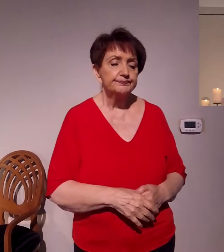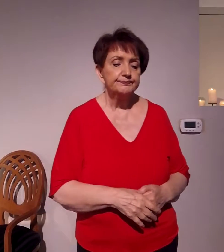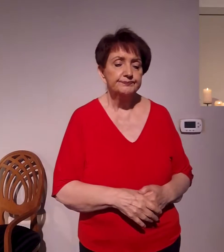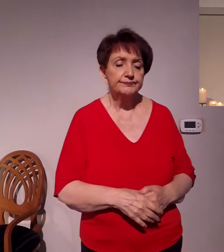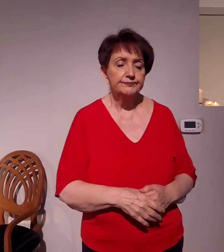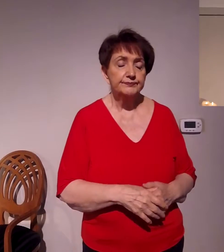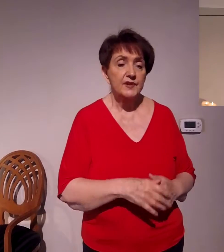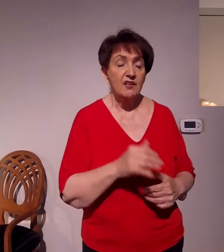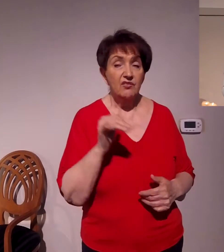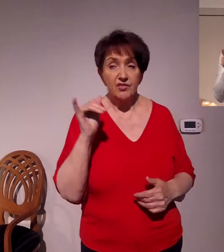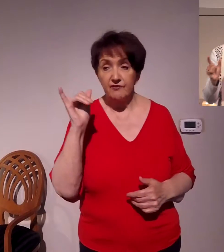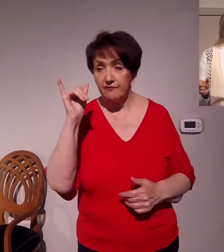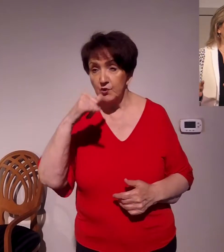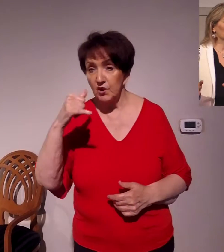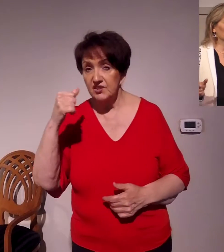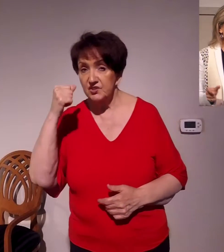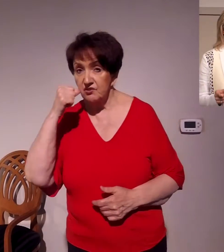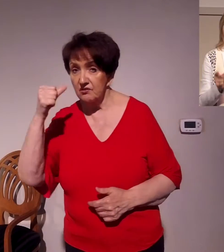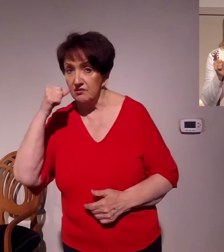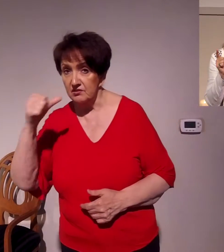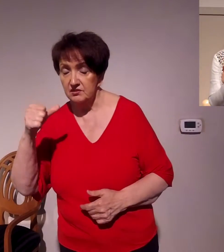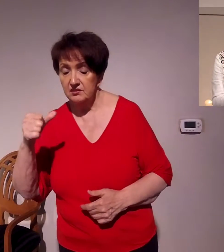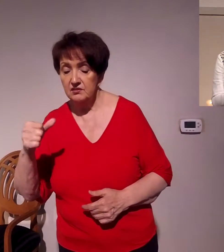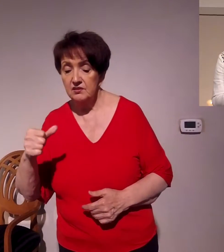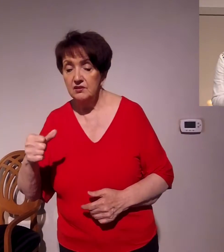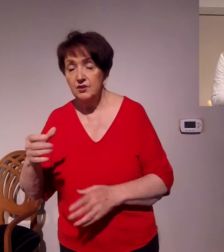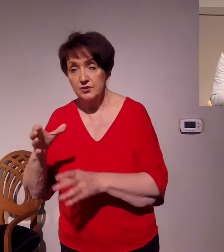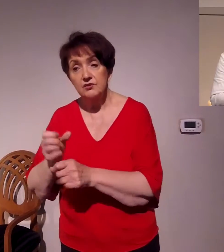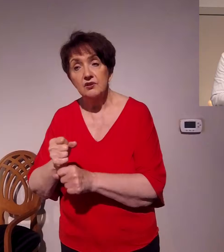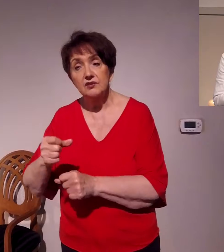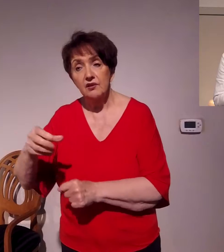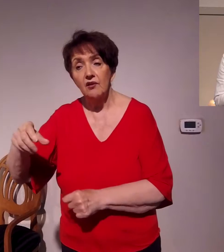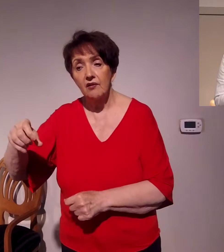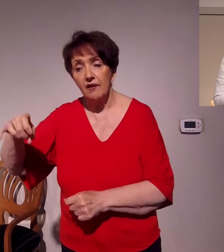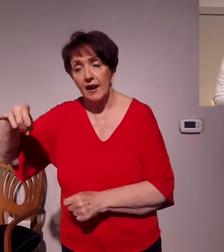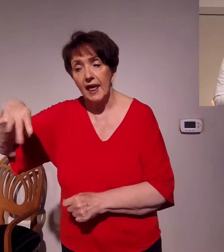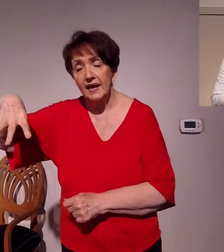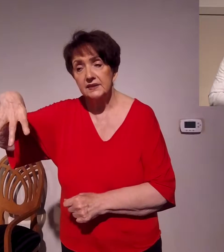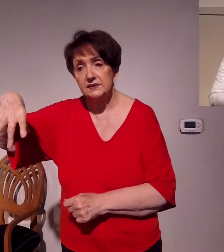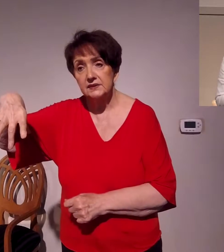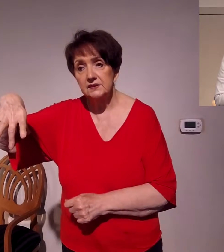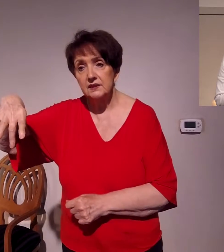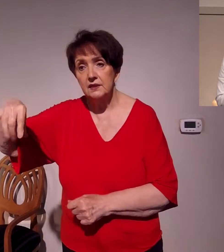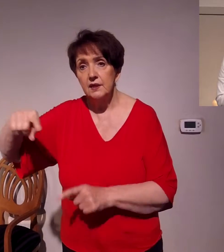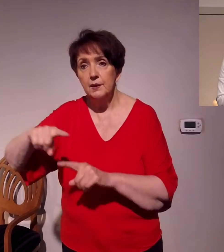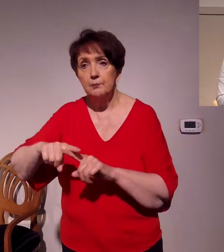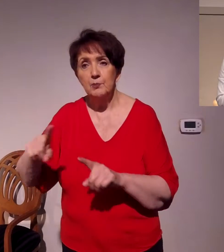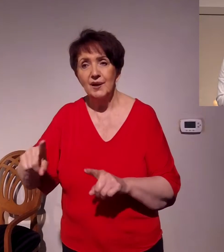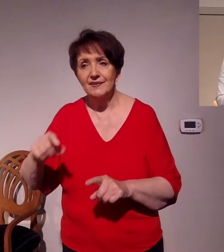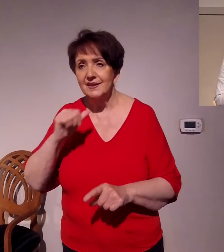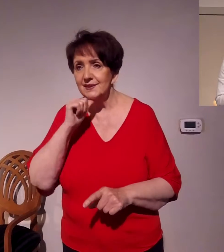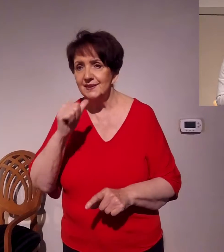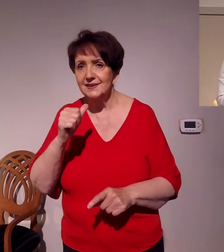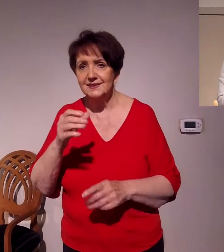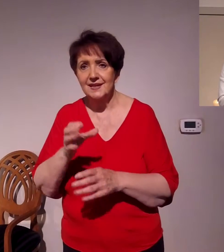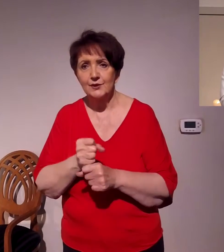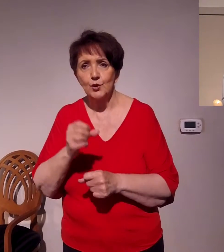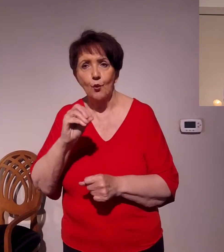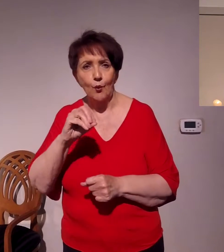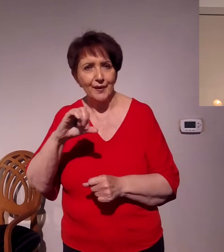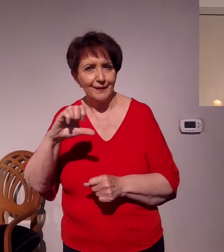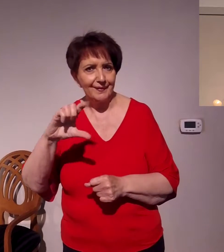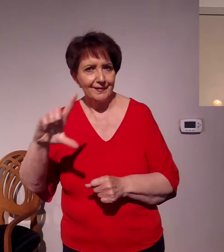The foolish ones took their lamps, but they intentionally did not take the oil. They left